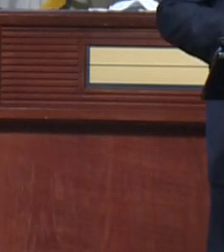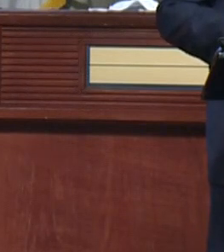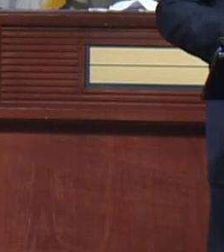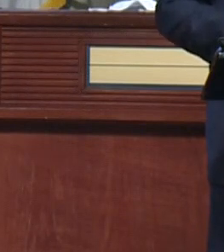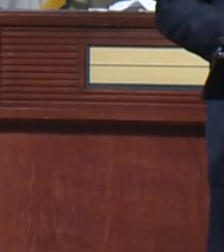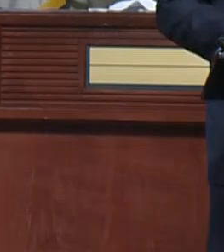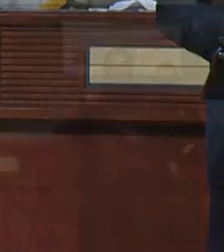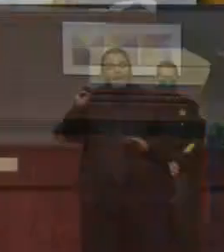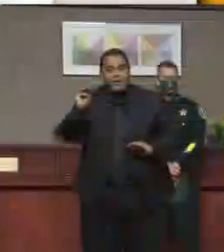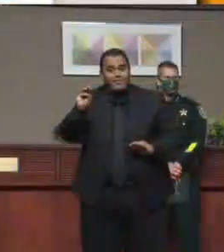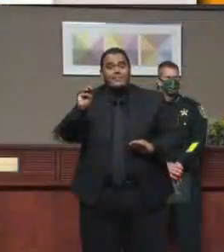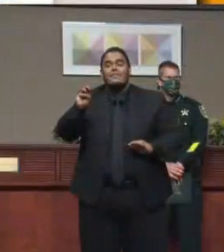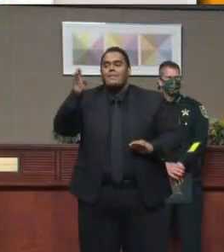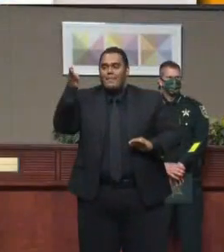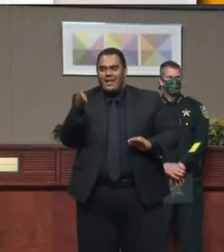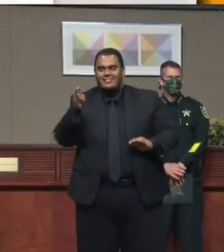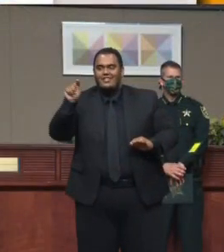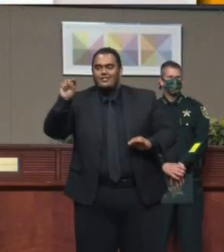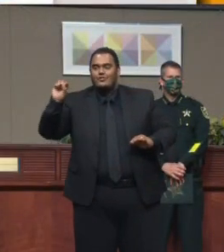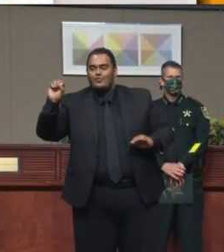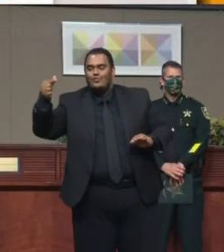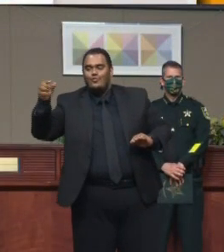visitorlando.com/to-go.